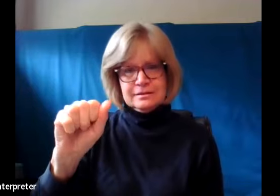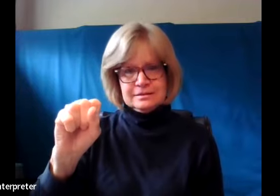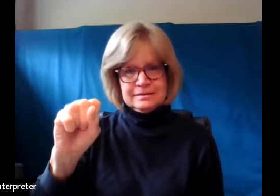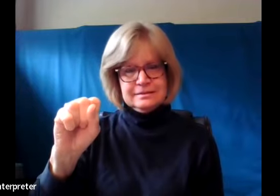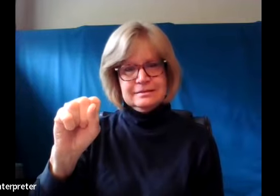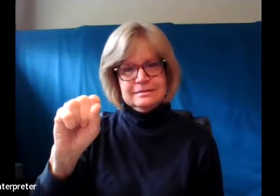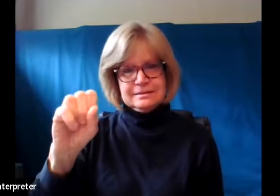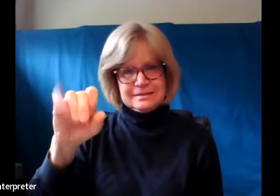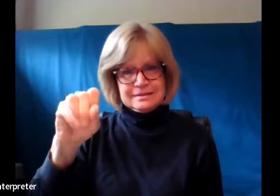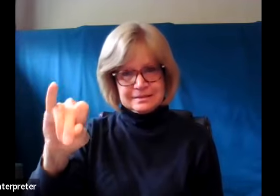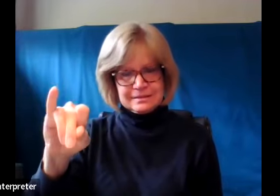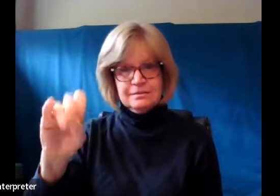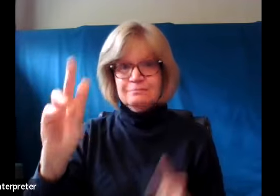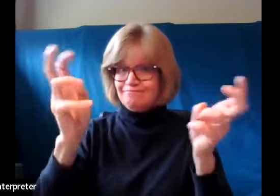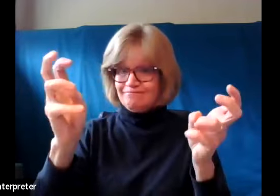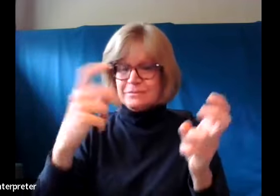use words.